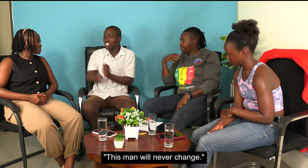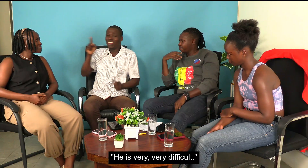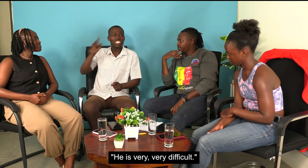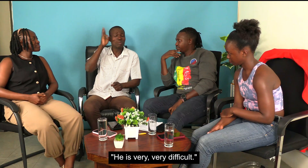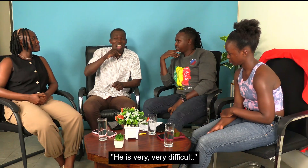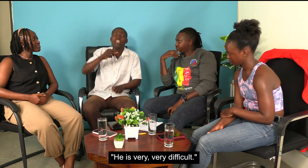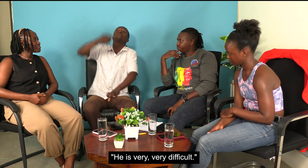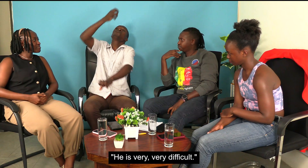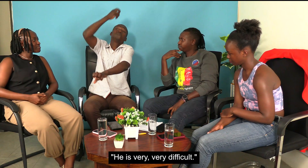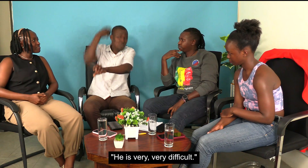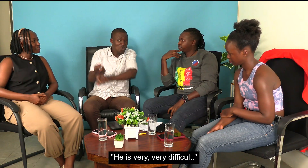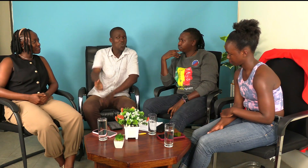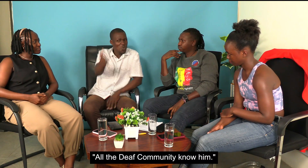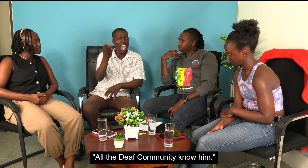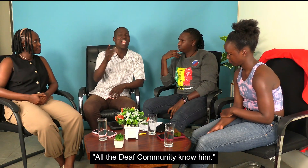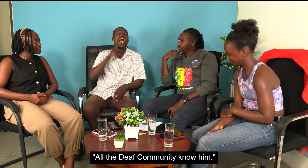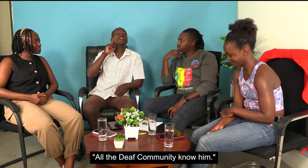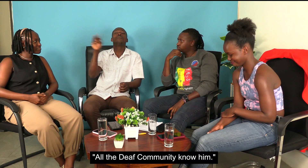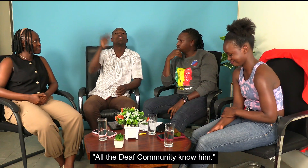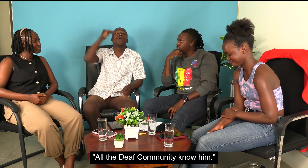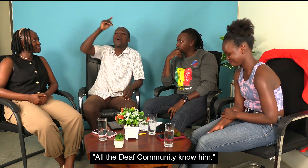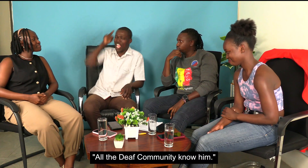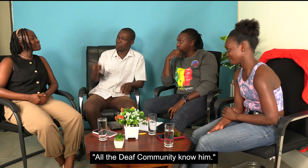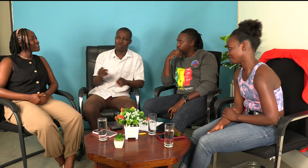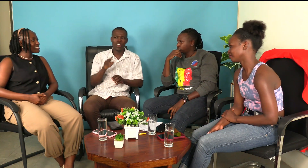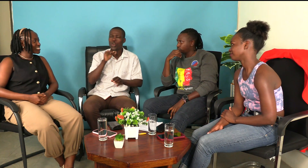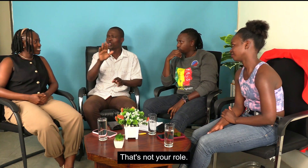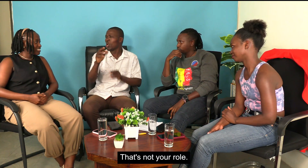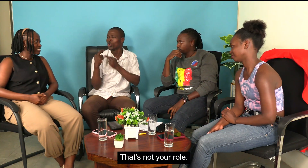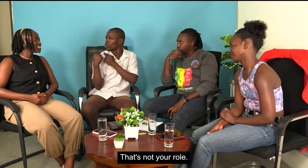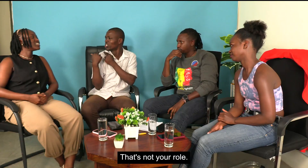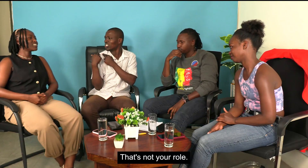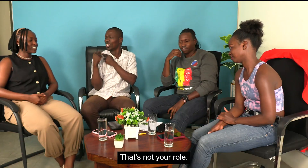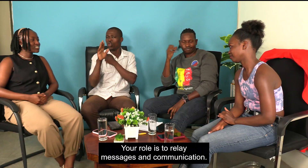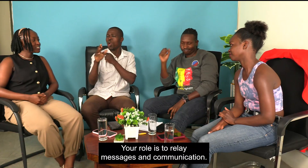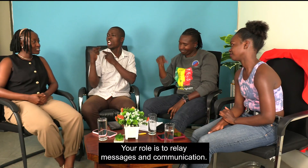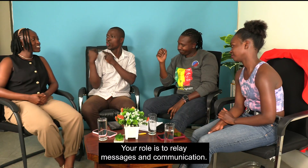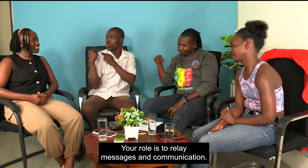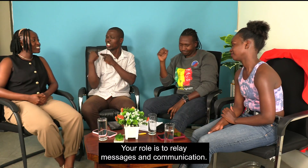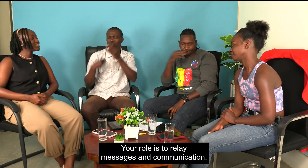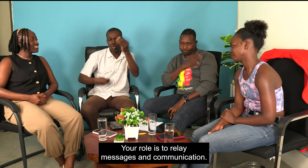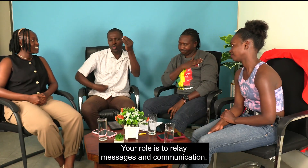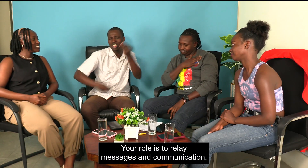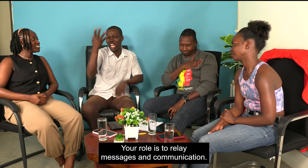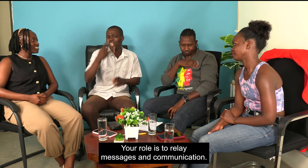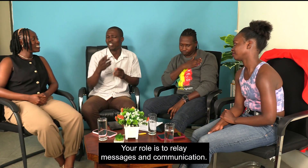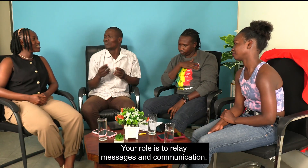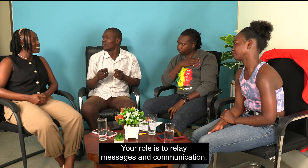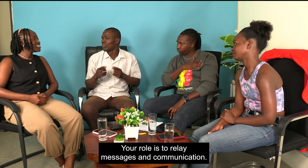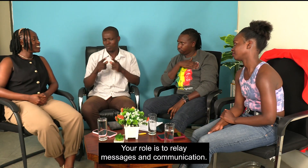you. This person is very tough-headed. He will never change. Where deaf people, that is not your responsibility as an interpreter. Yes,